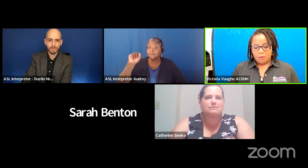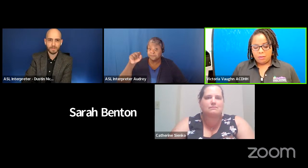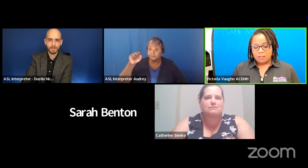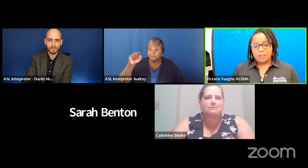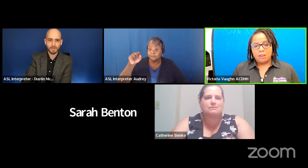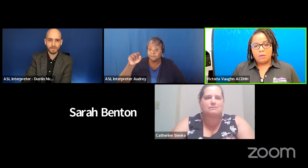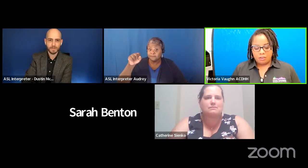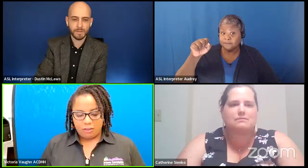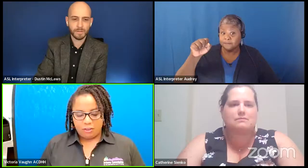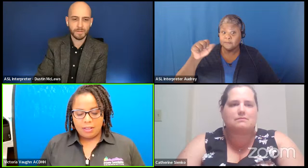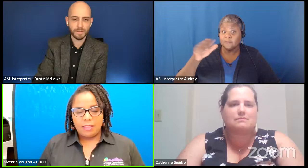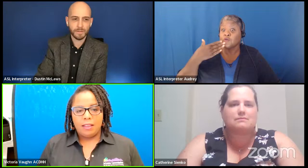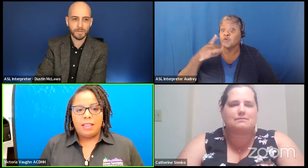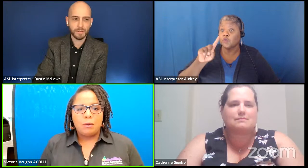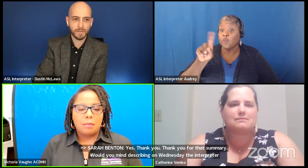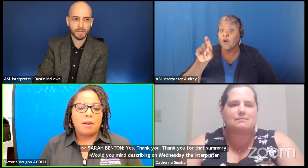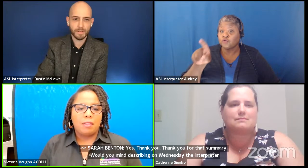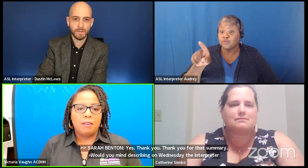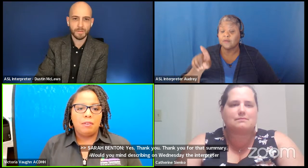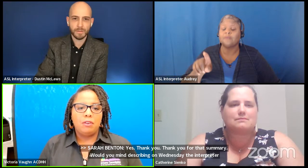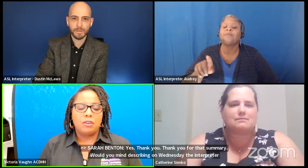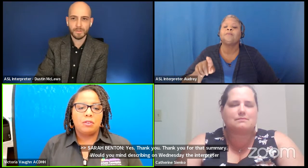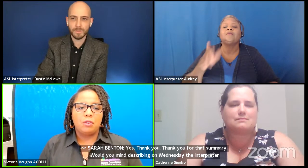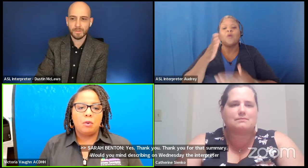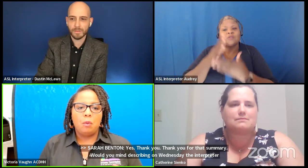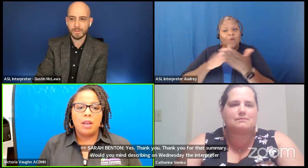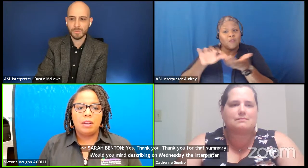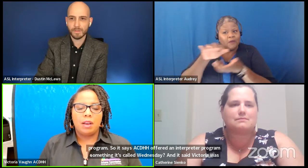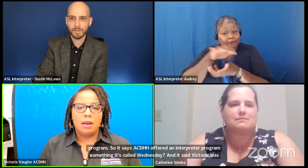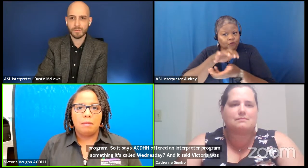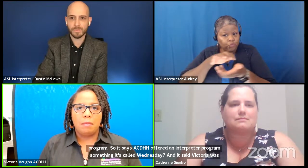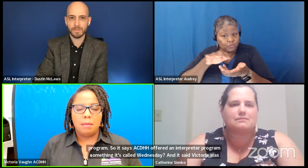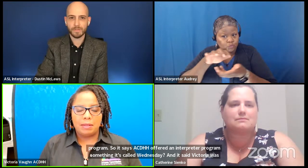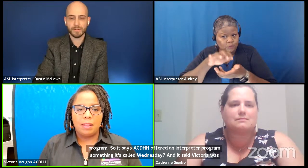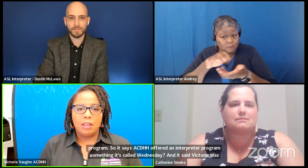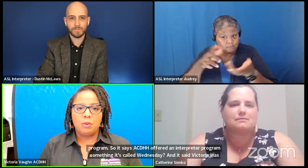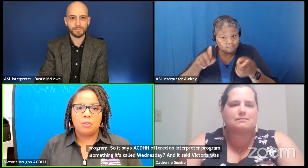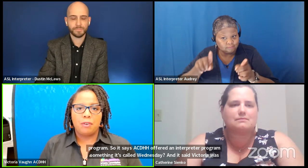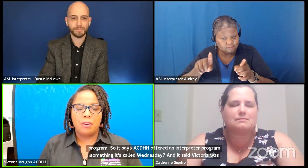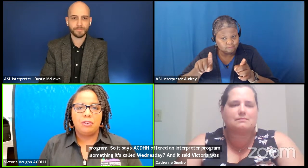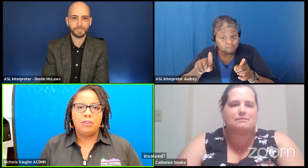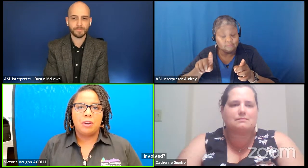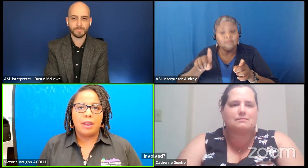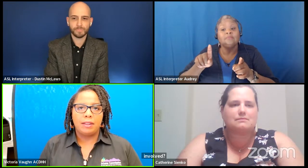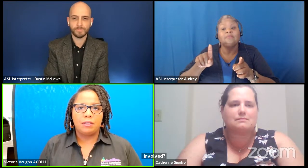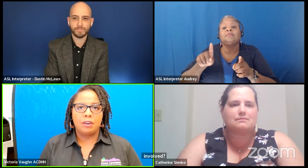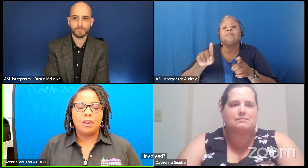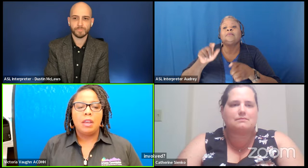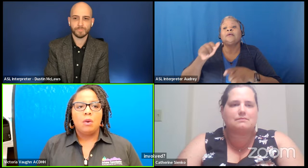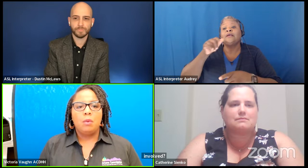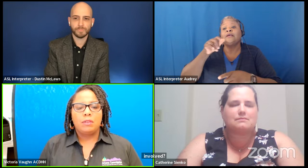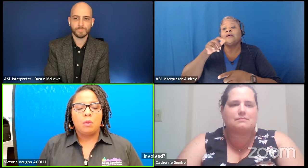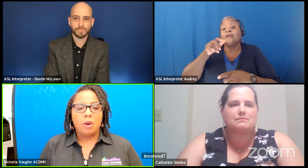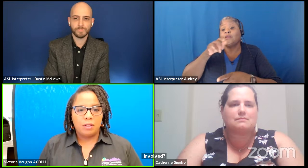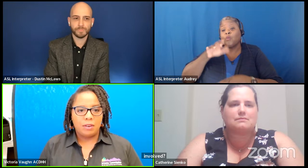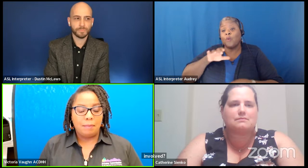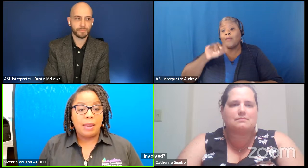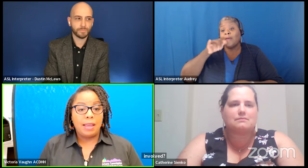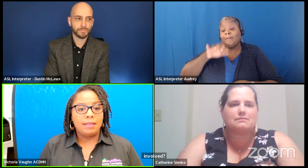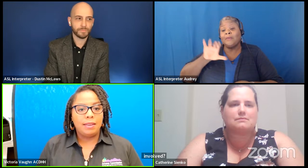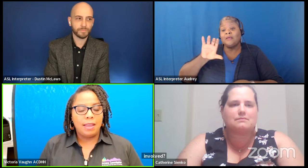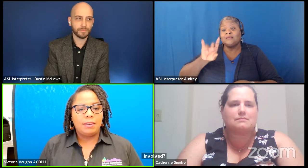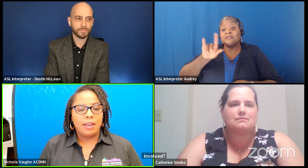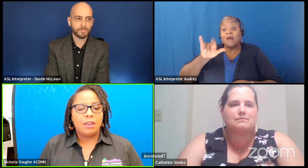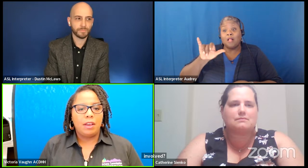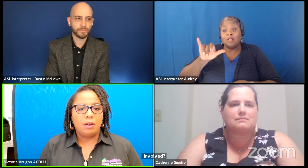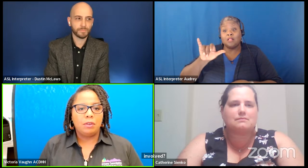Yes, so that's a good question. That was part of the confusion. So what Ms. Conley was referring to in her answer was a workshop